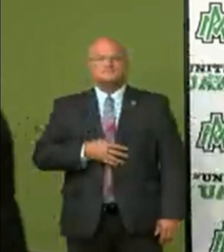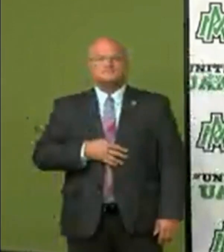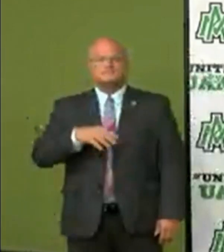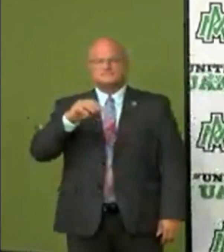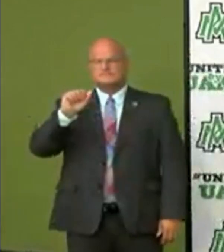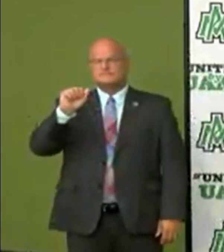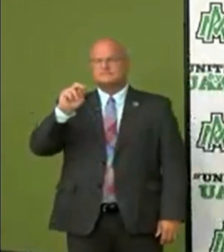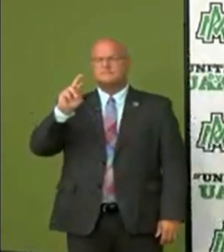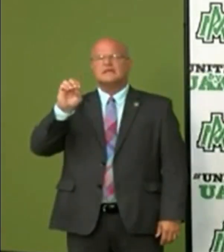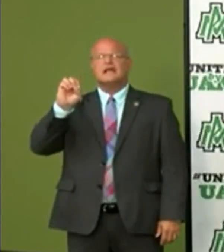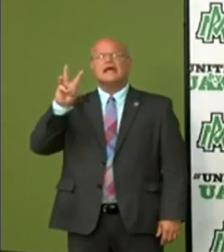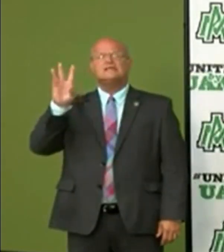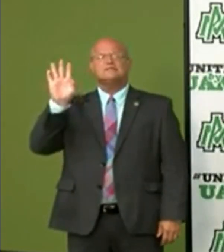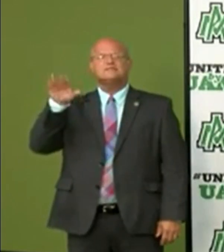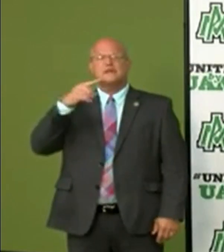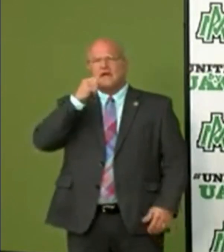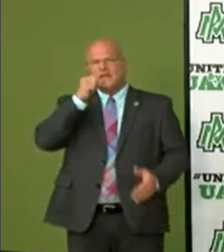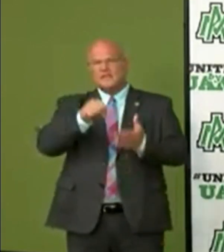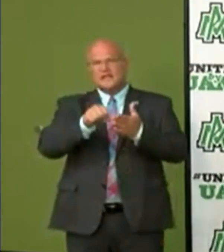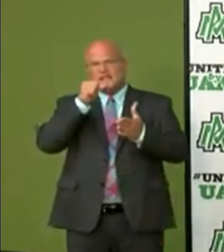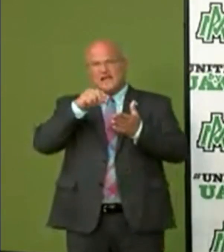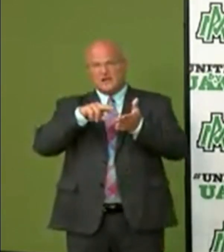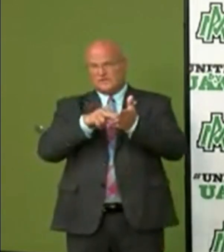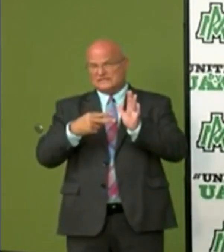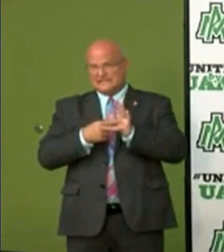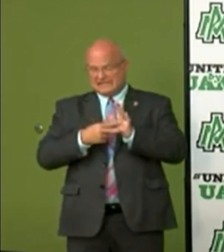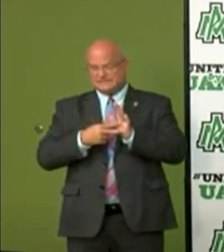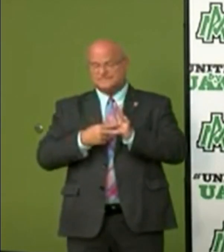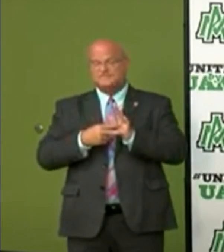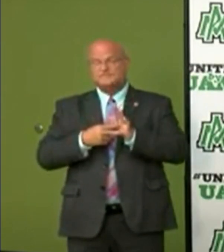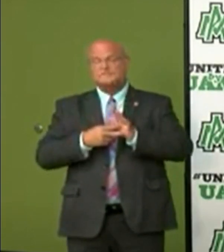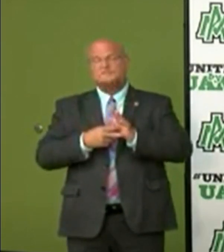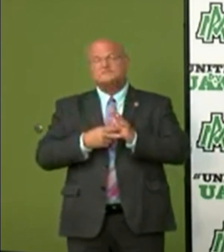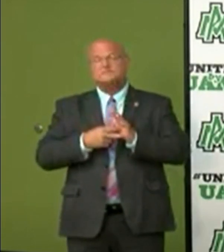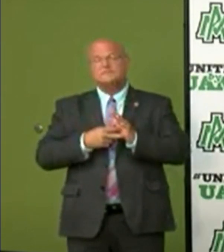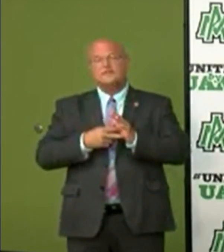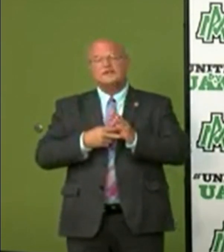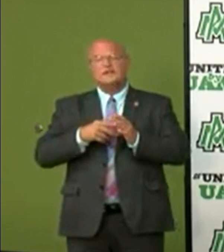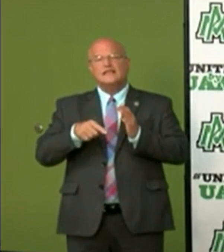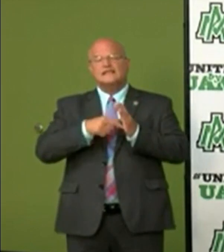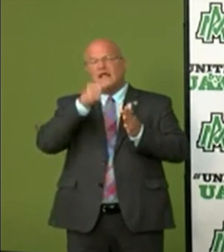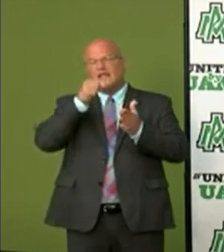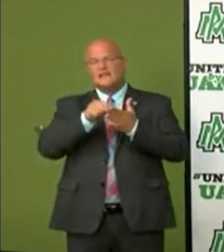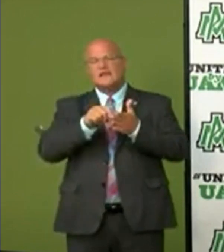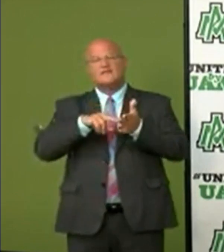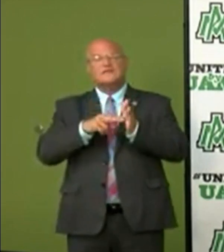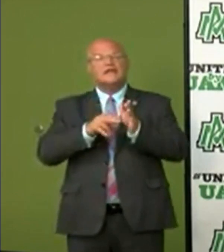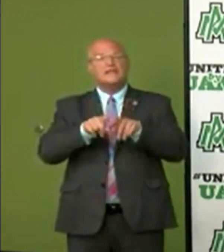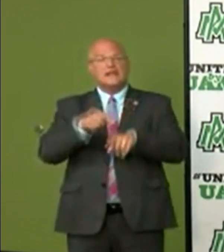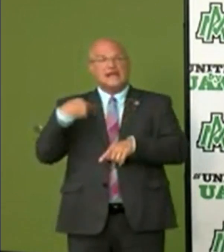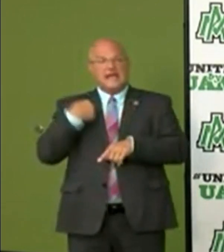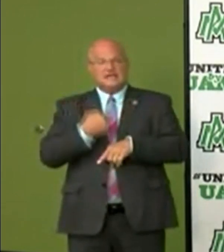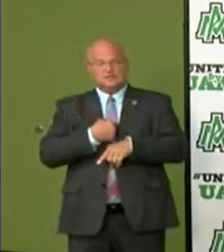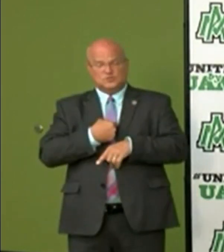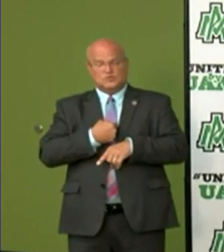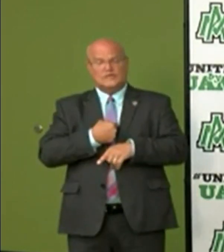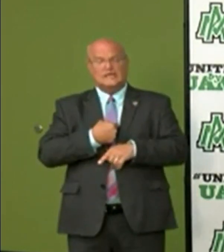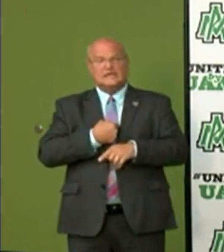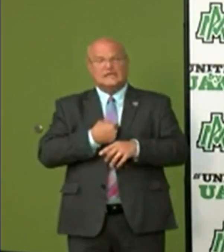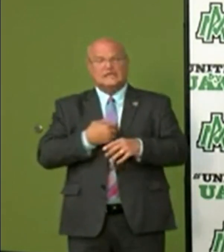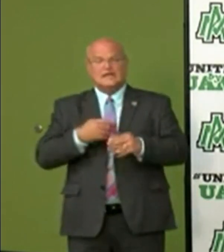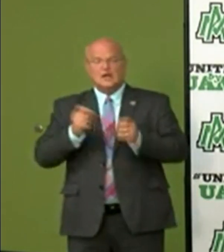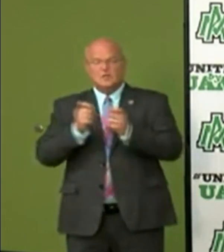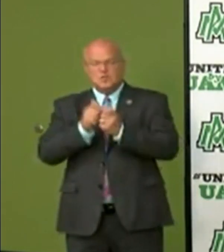Andrew, in terms of the letter of intent, and it's a letter of intent that as we then get